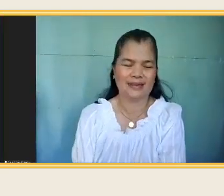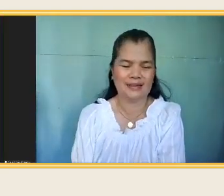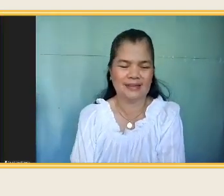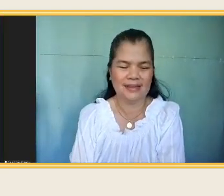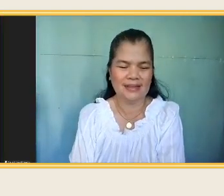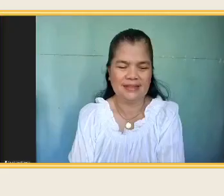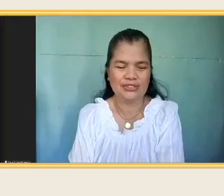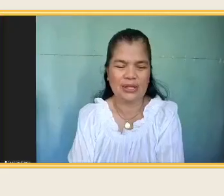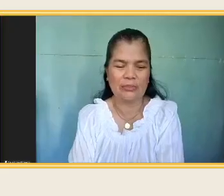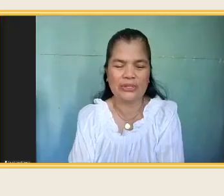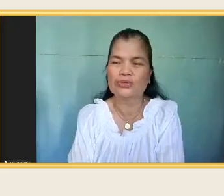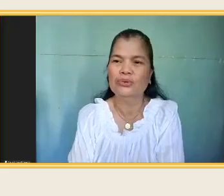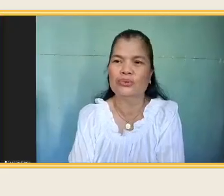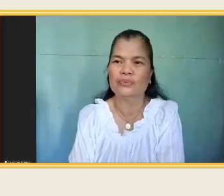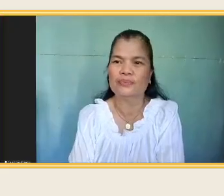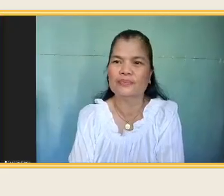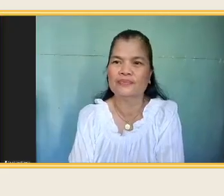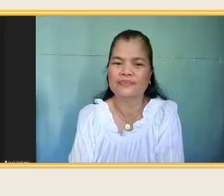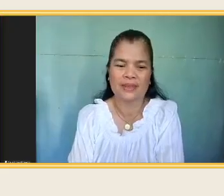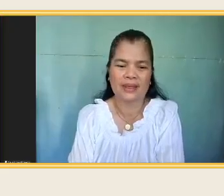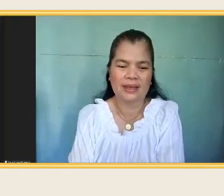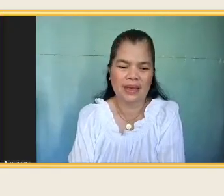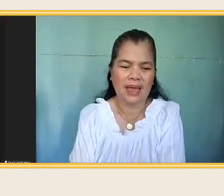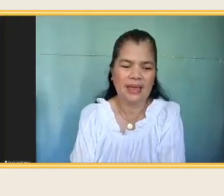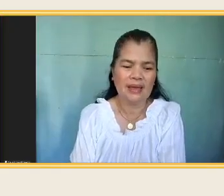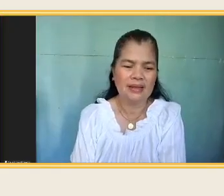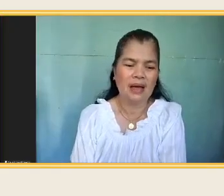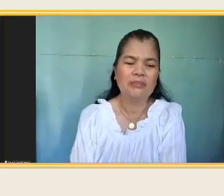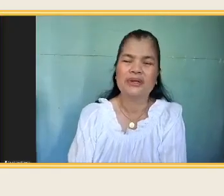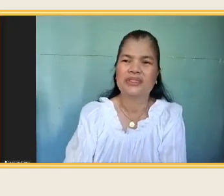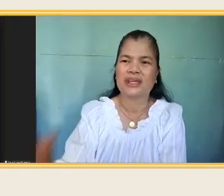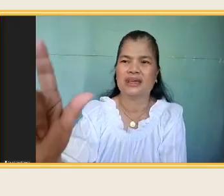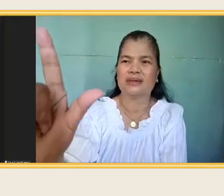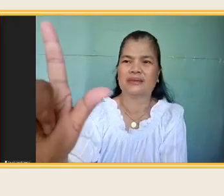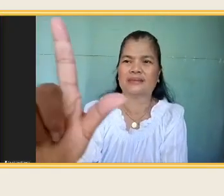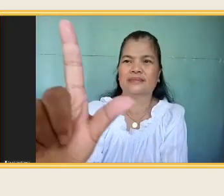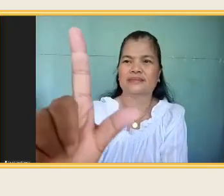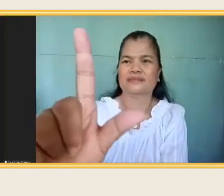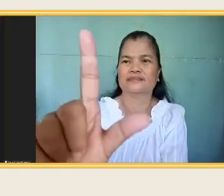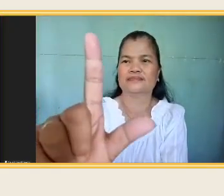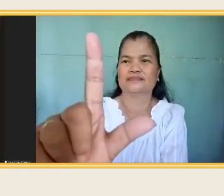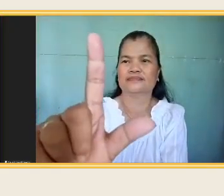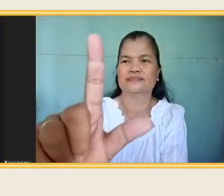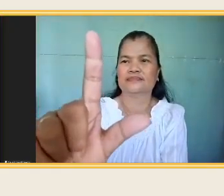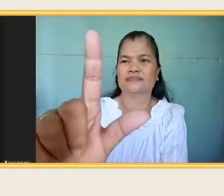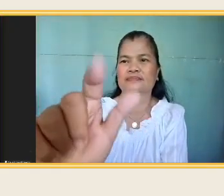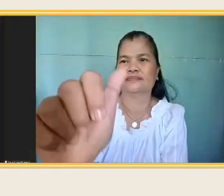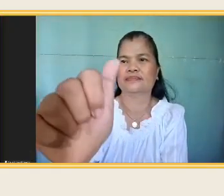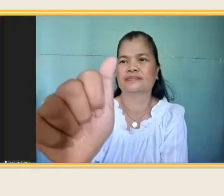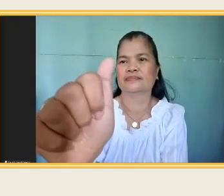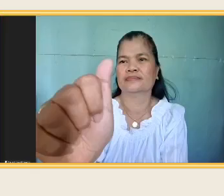Yeah, that's number 2. Okay, number 3.